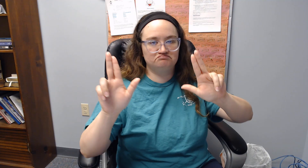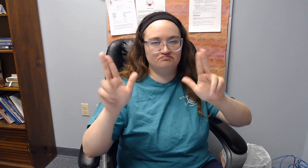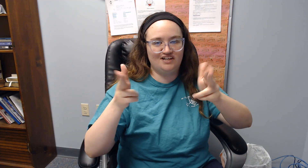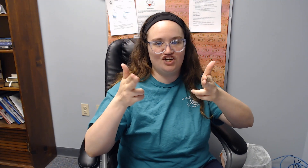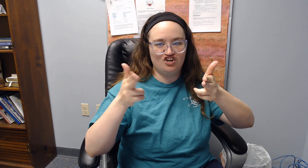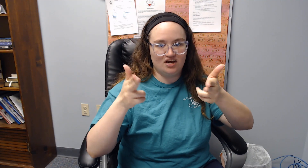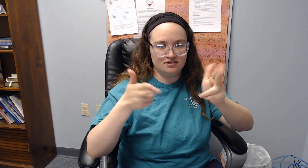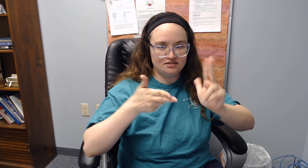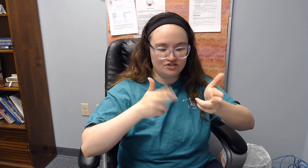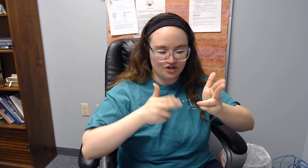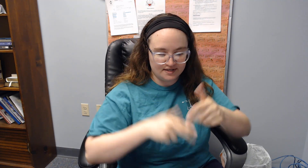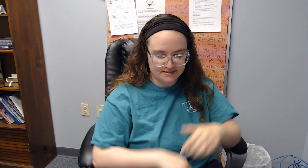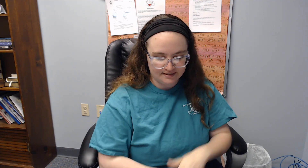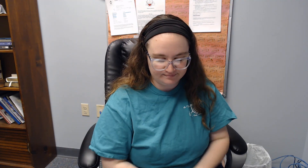Like your guns, you're hunting.